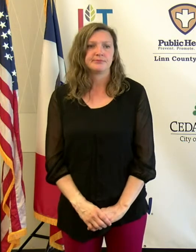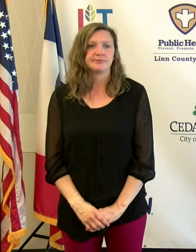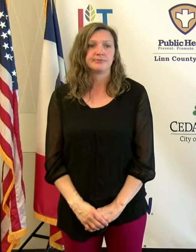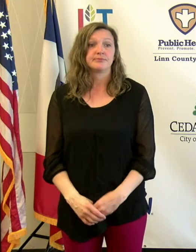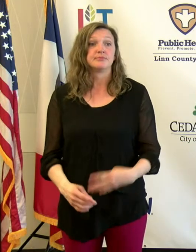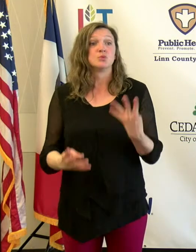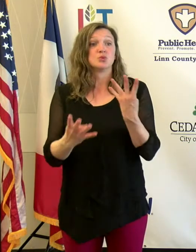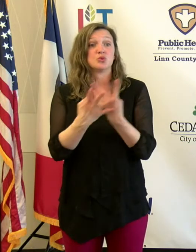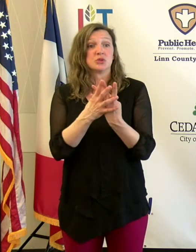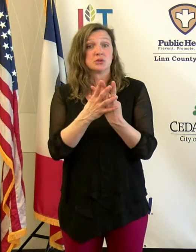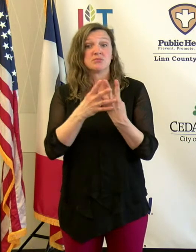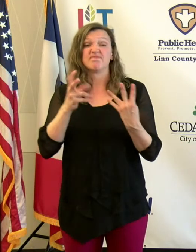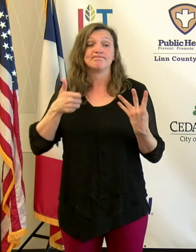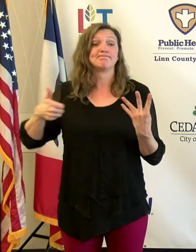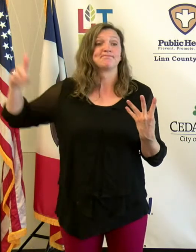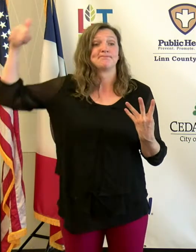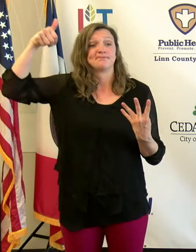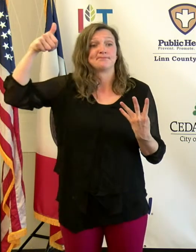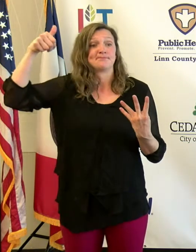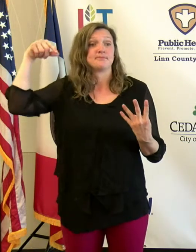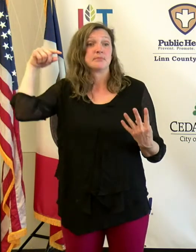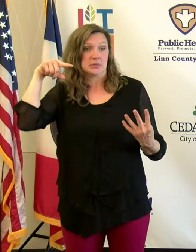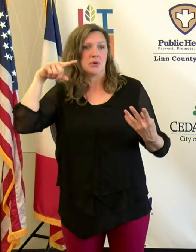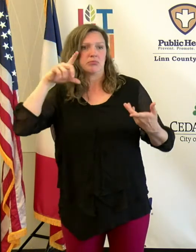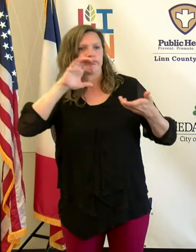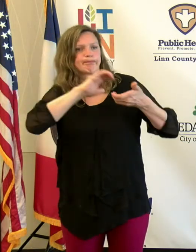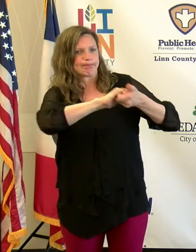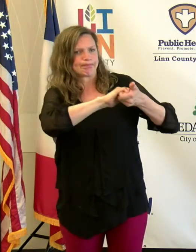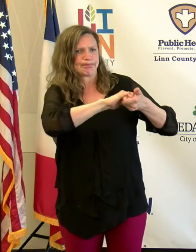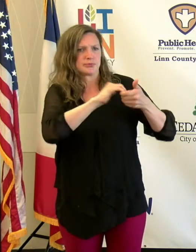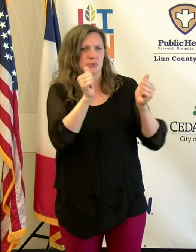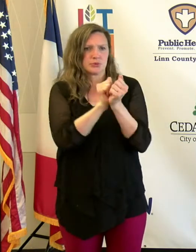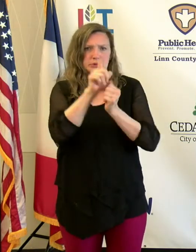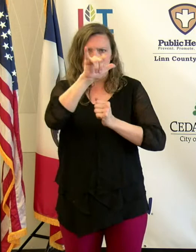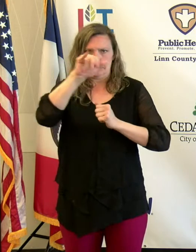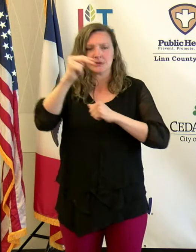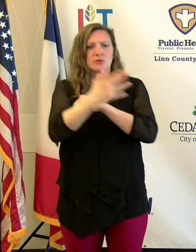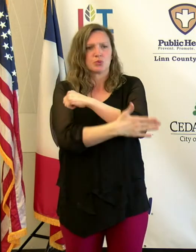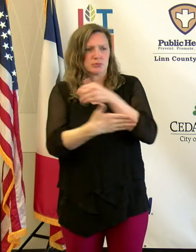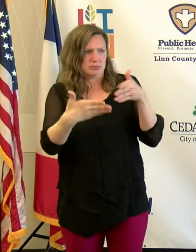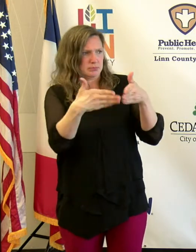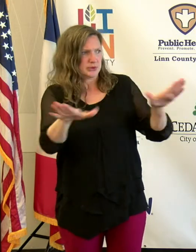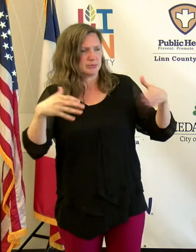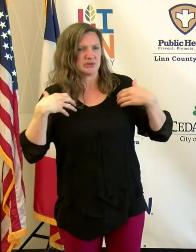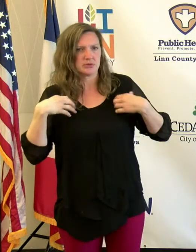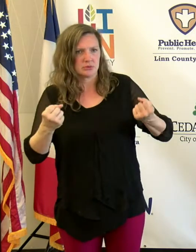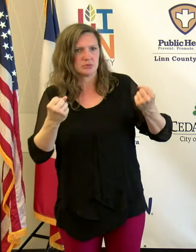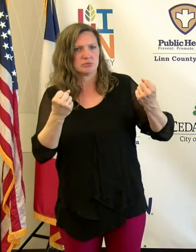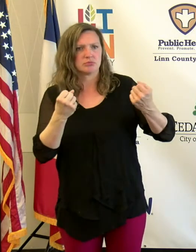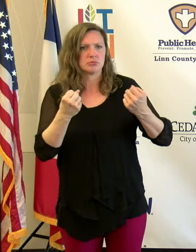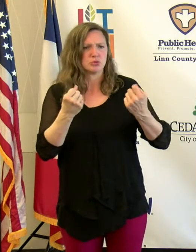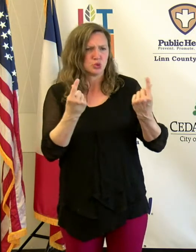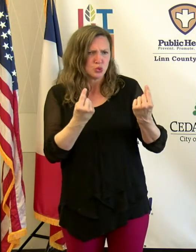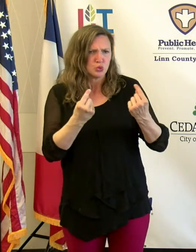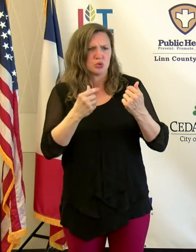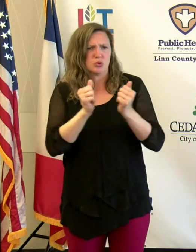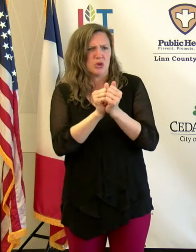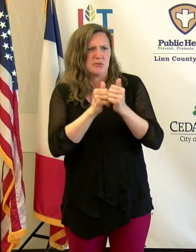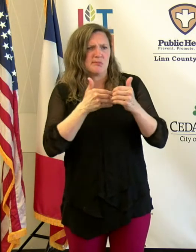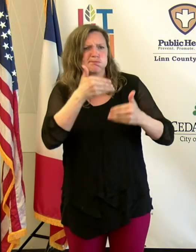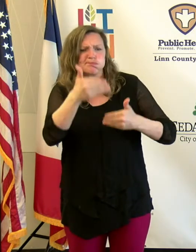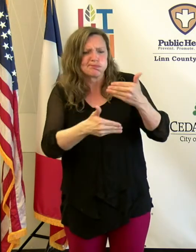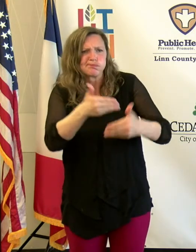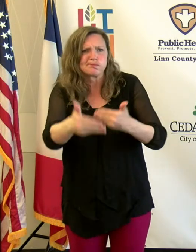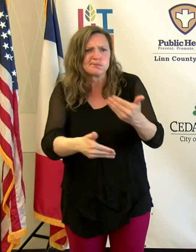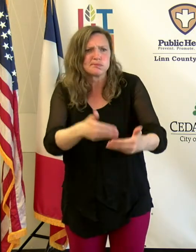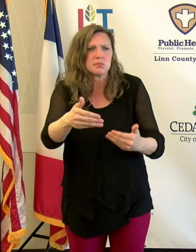worked cooperatively with and assisted the Linn County Public Health Department with their contact tracing process to identify those